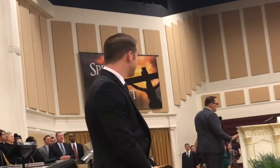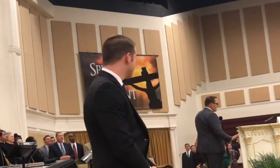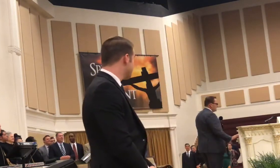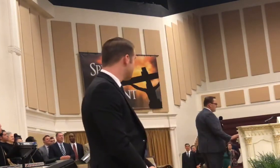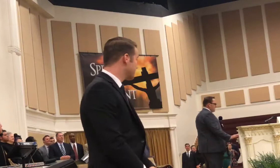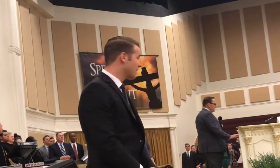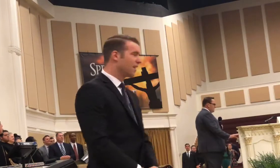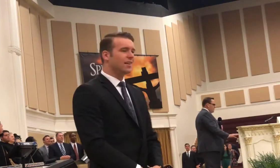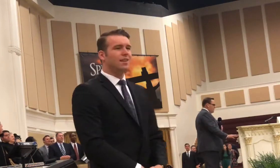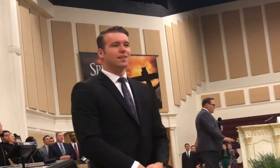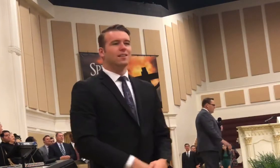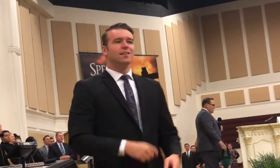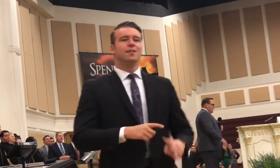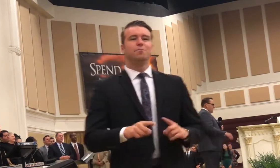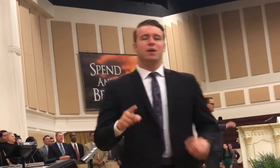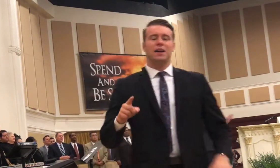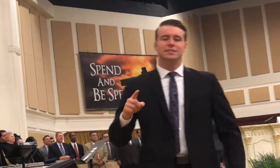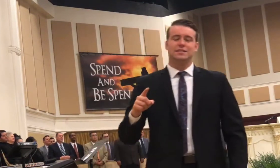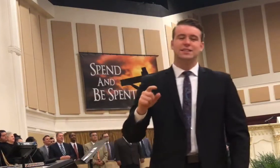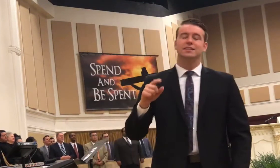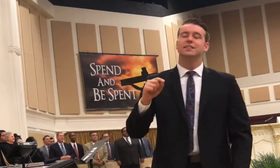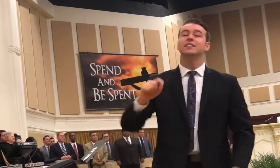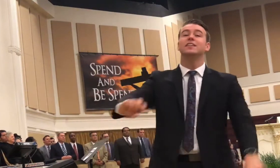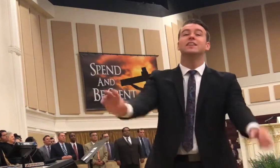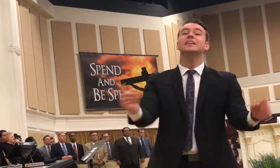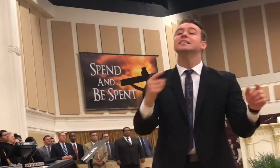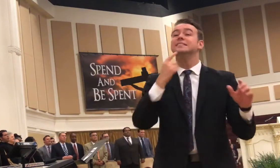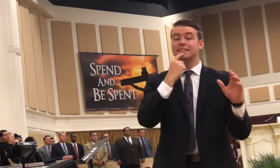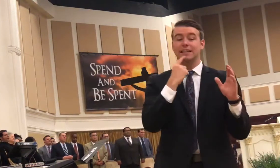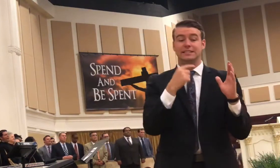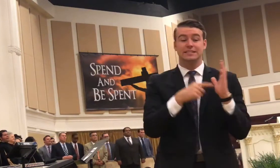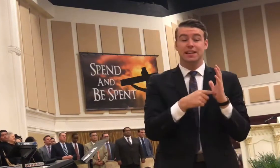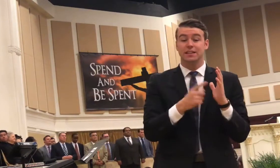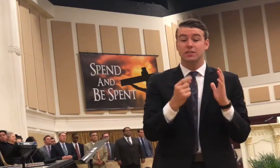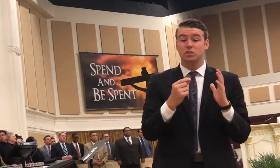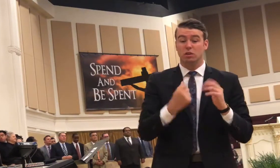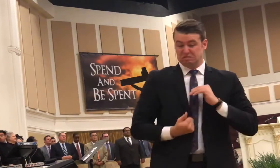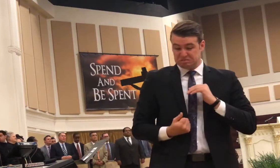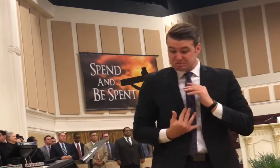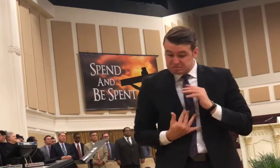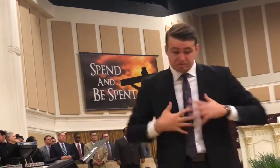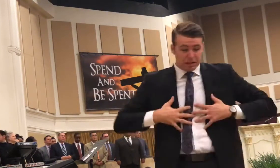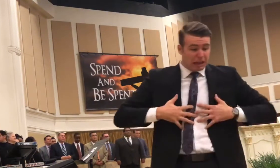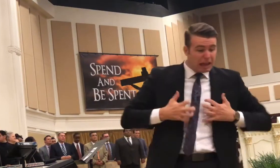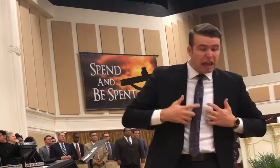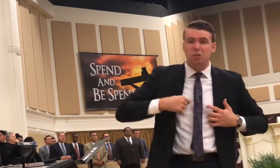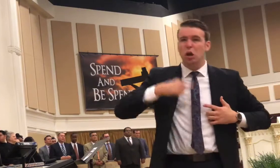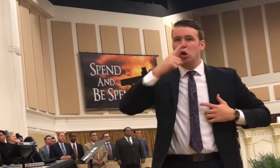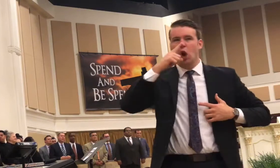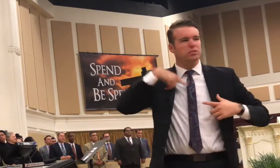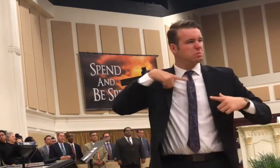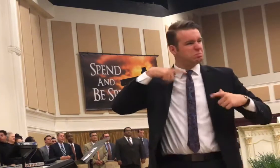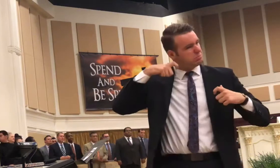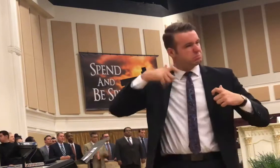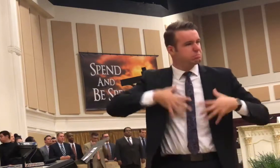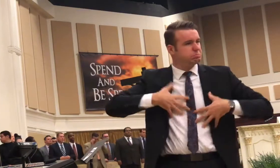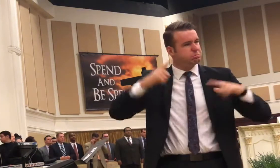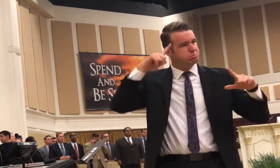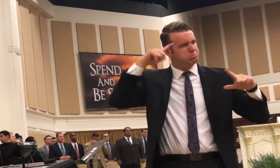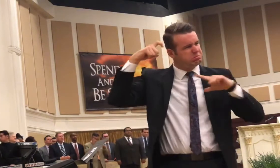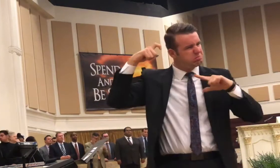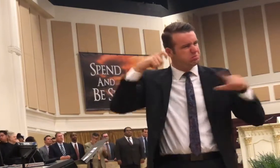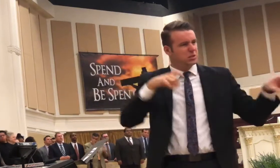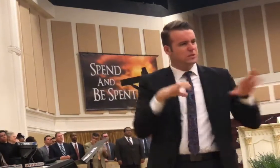But he says, instead of burning in anger with nostrils flared over people that have